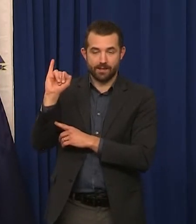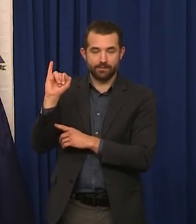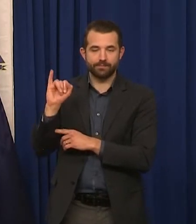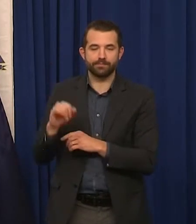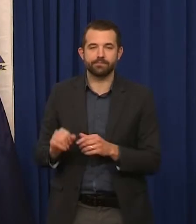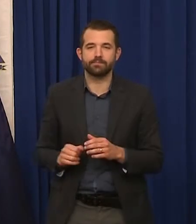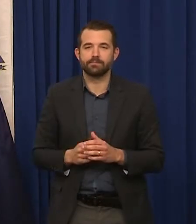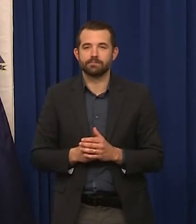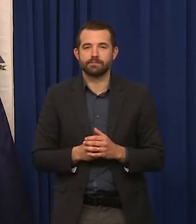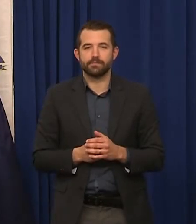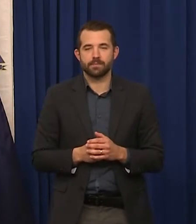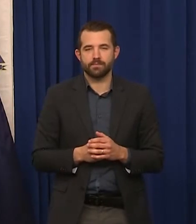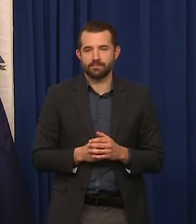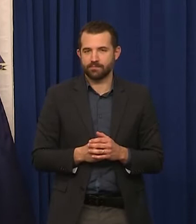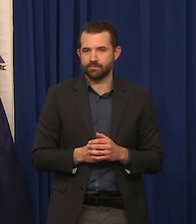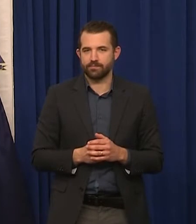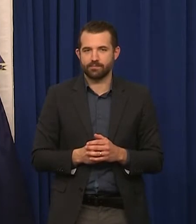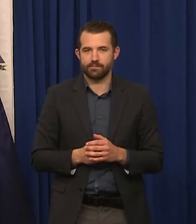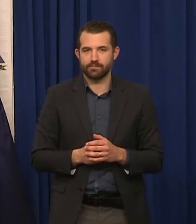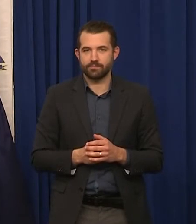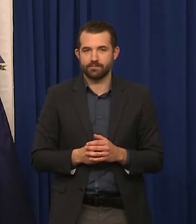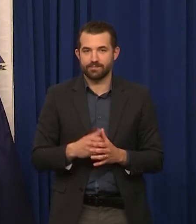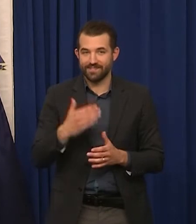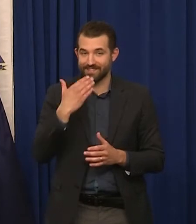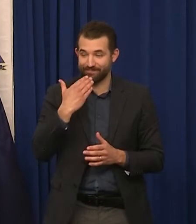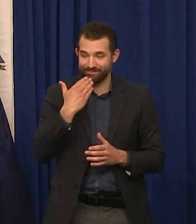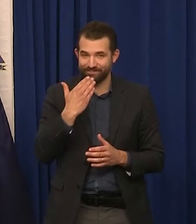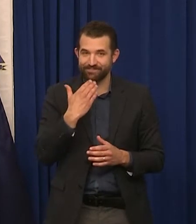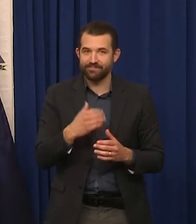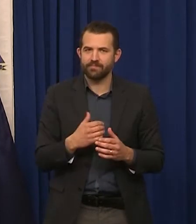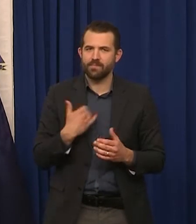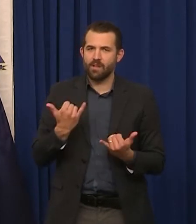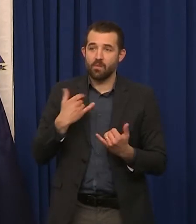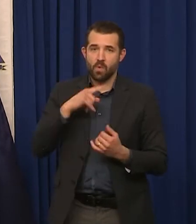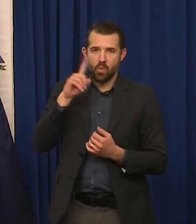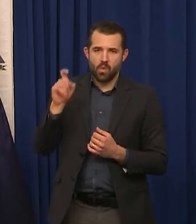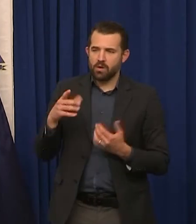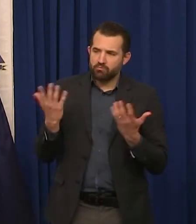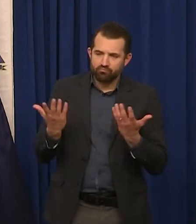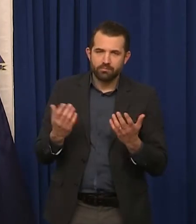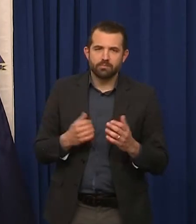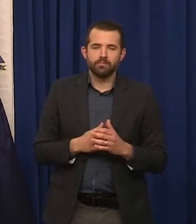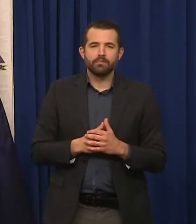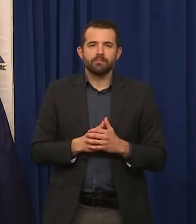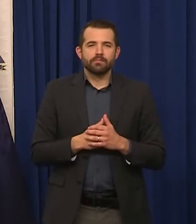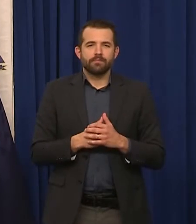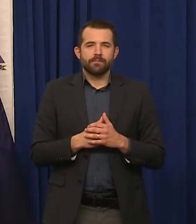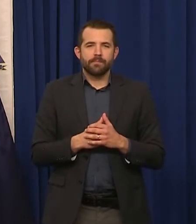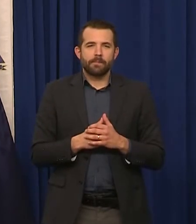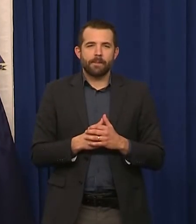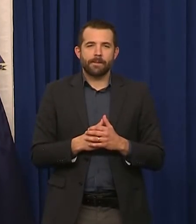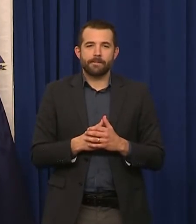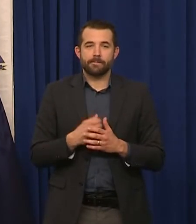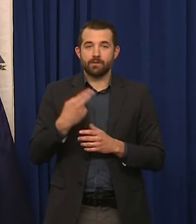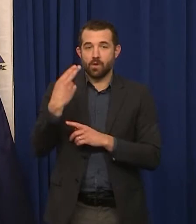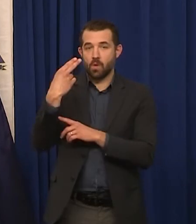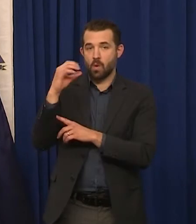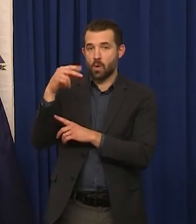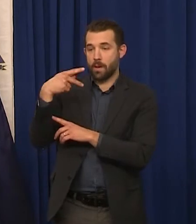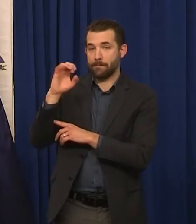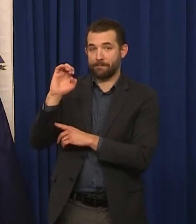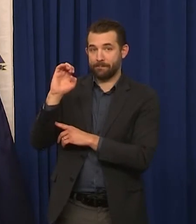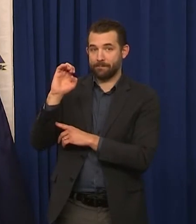Thanks so much, Dr. Shah. My question today is, there's been one confirmed case of coronavirus at Hope House Homeless Shelter in